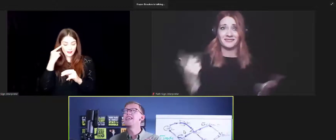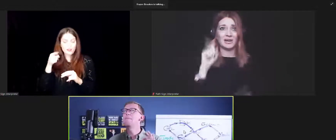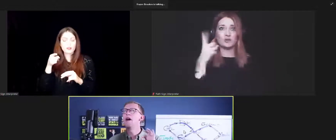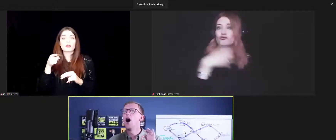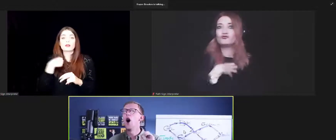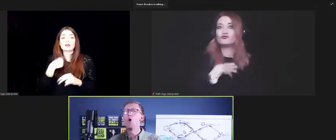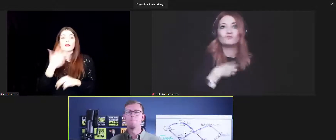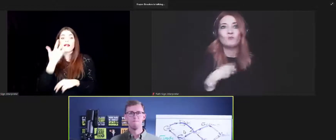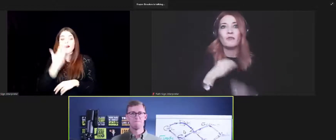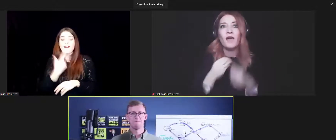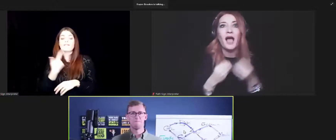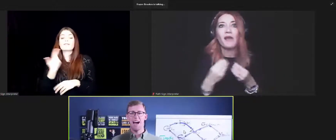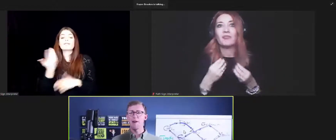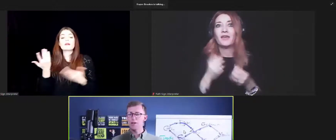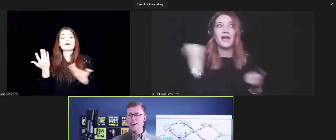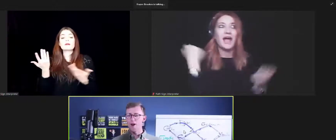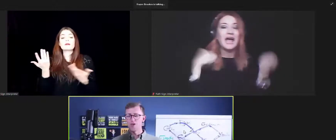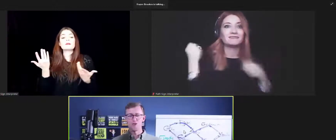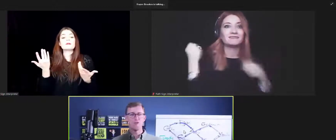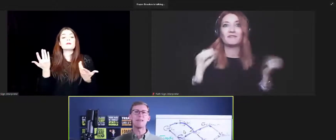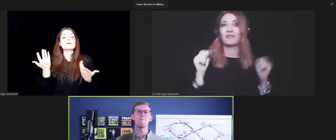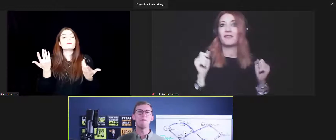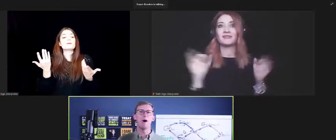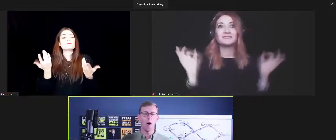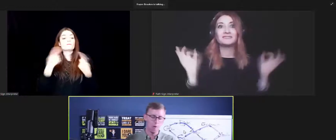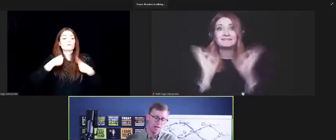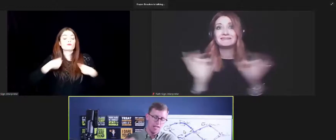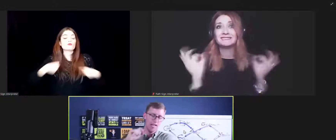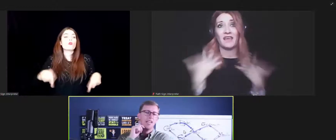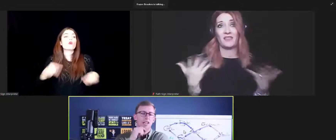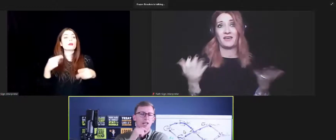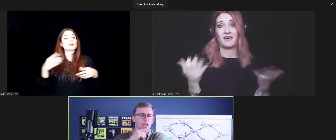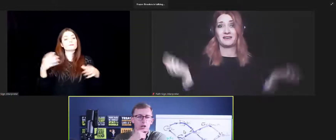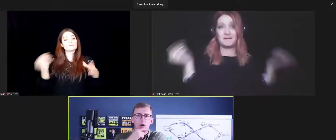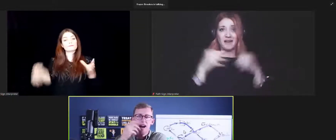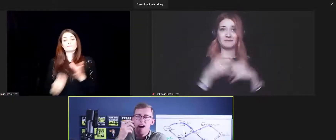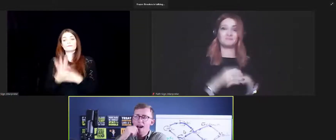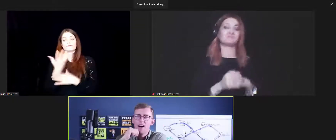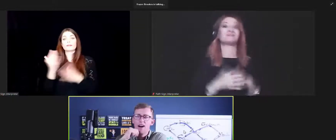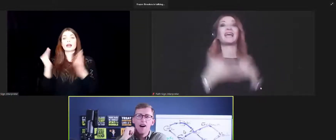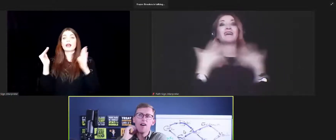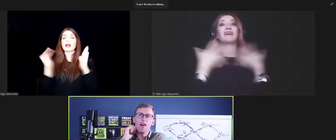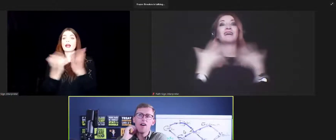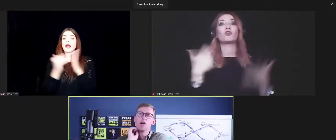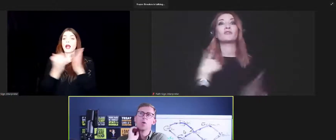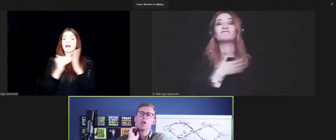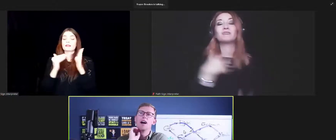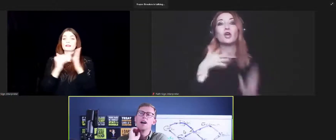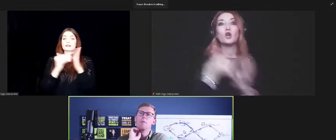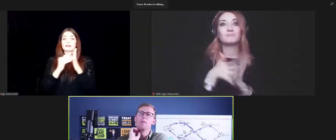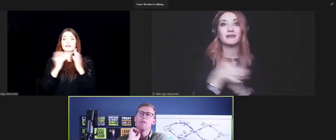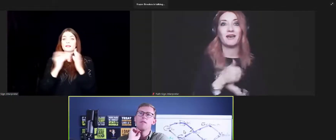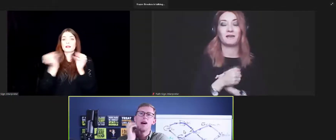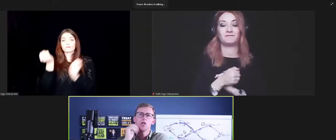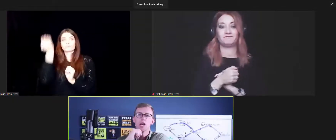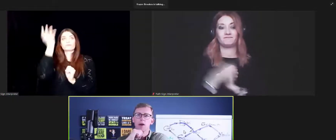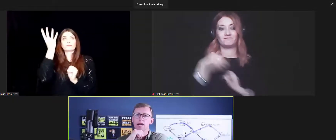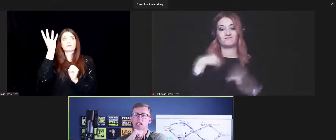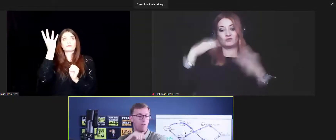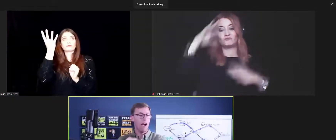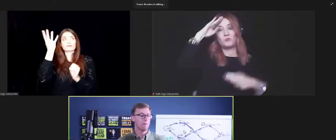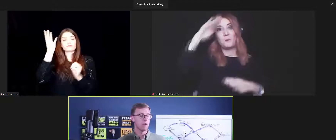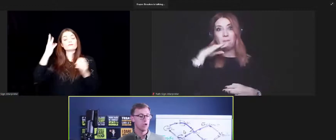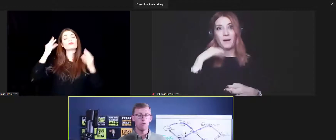dream home. I want to create our dream home. So I was like, all right, okay, cool. How's this going to work? He said,